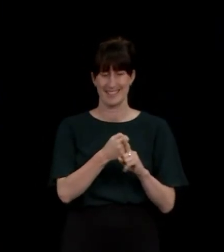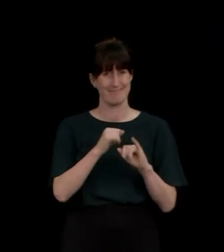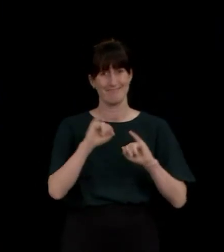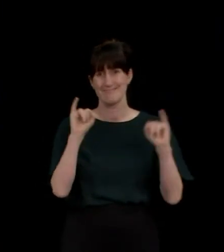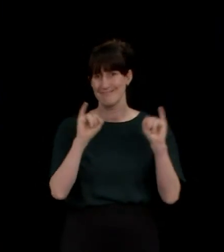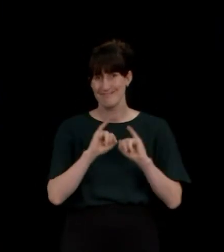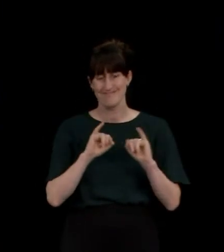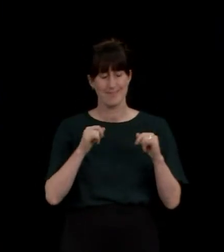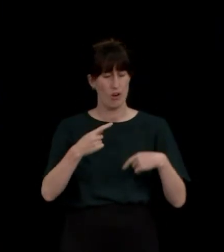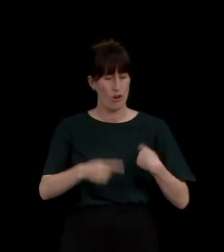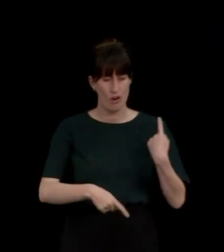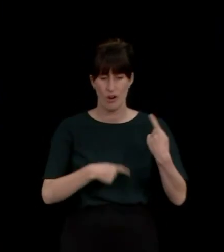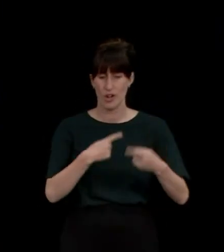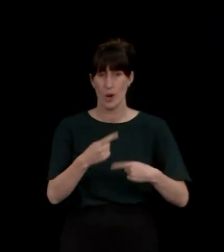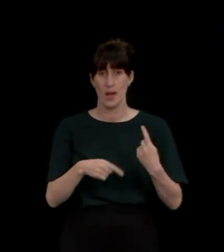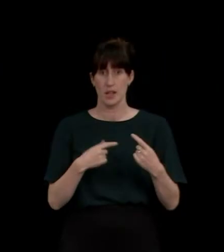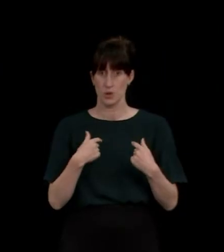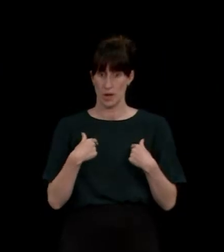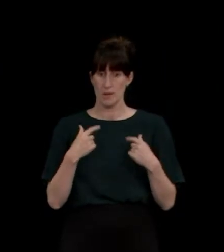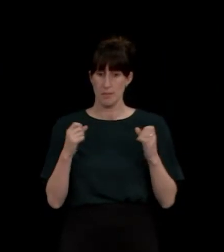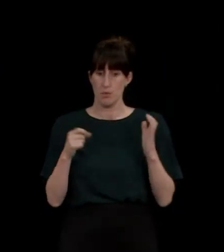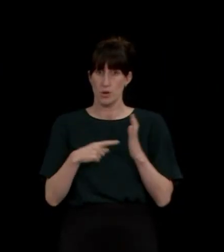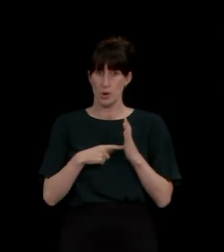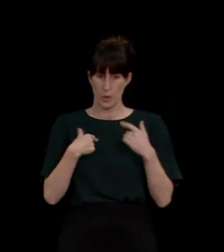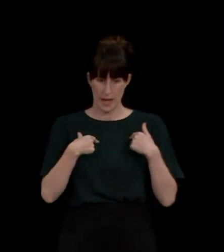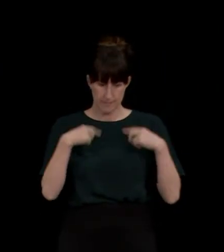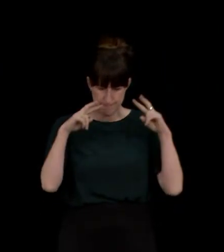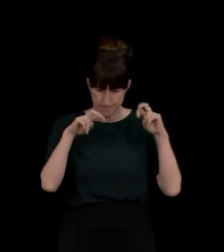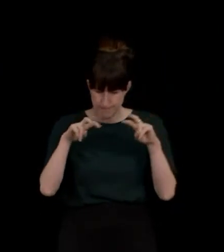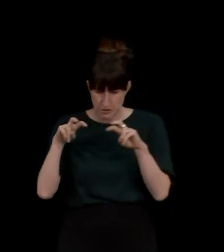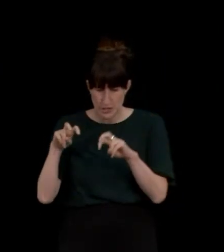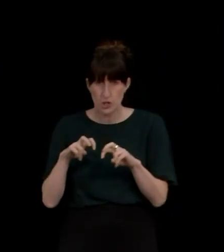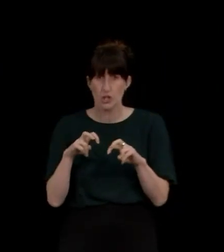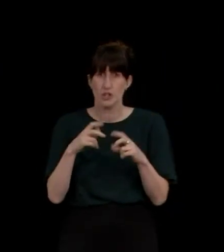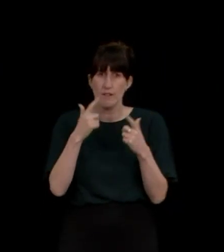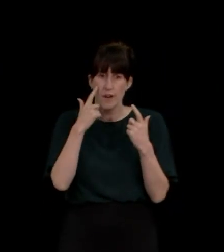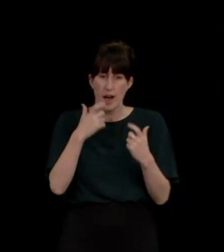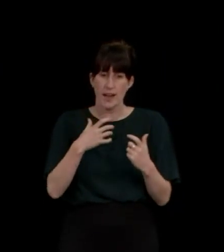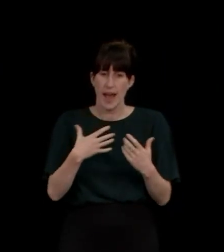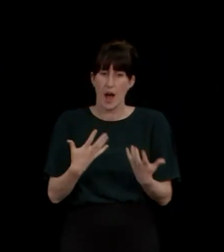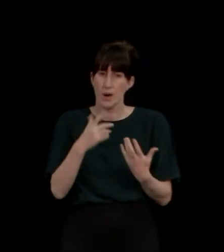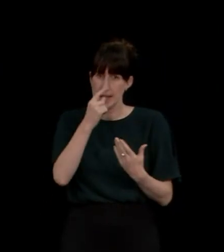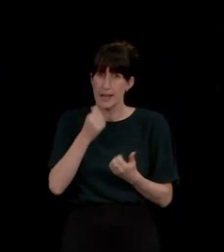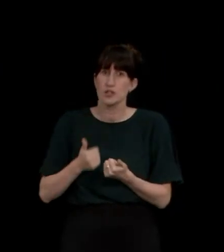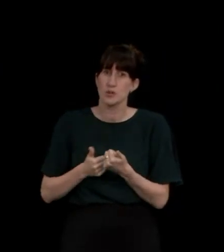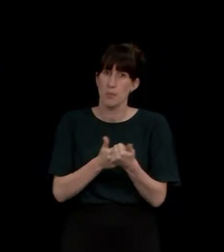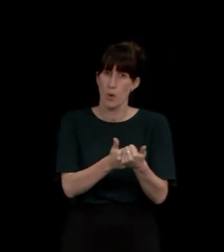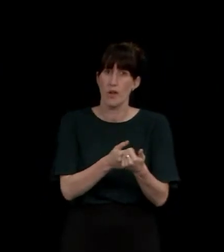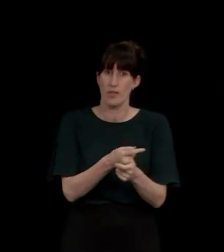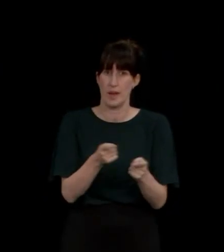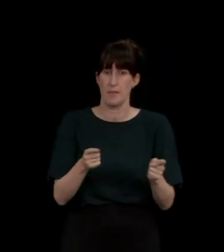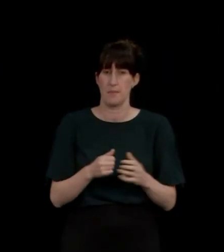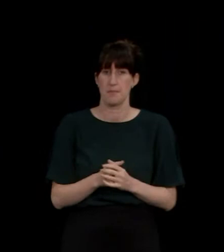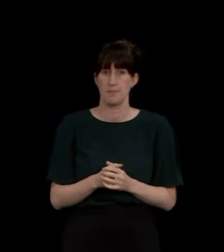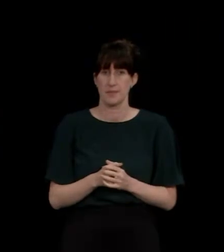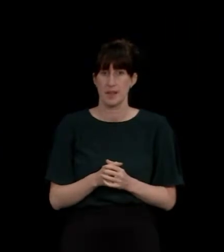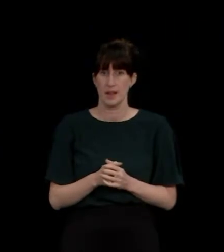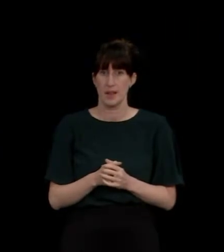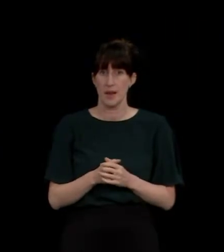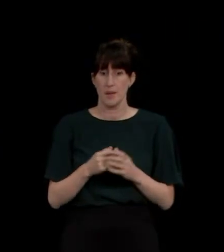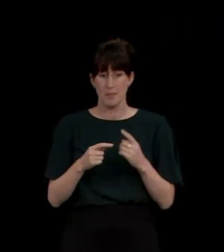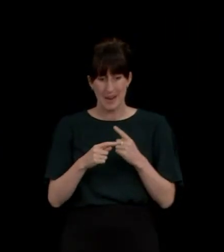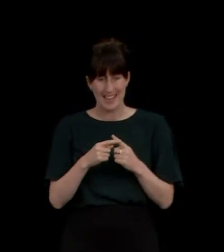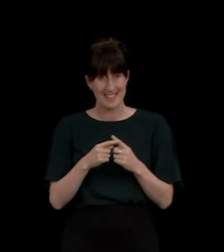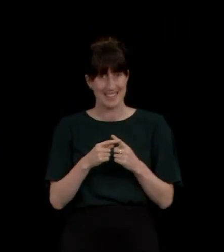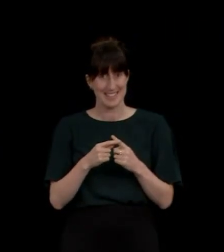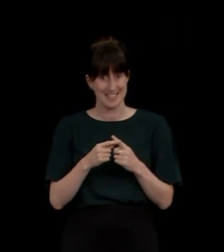incredibly important, making sure that our health system knows to continue to work and support those individuals, but also just working hard to prevent